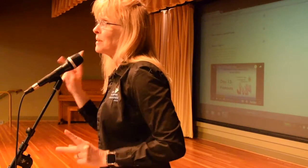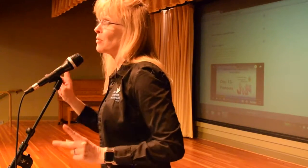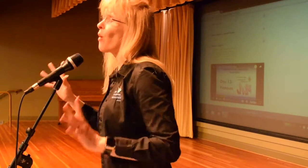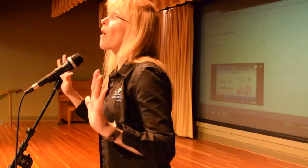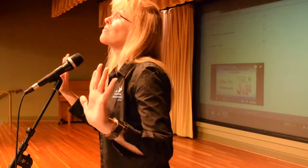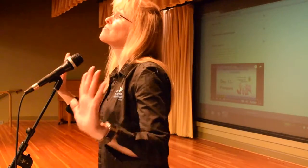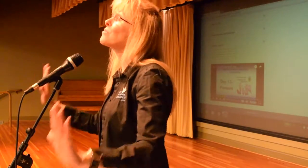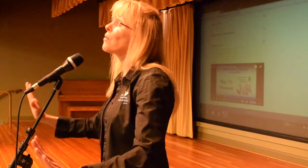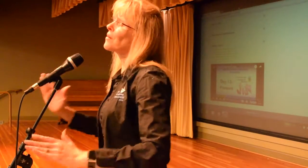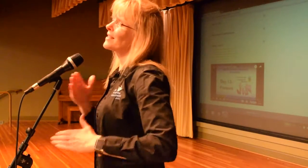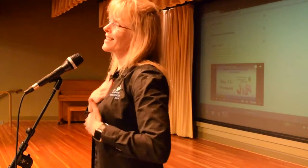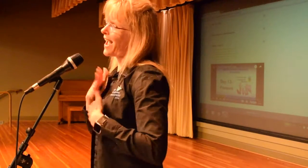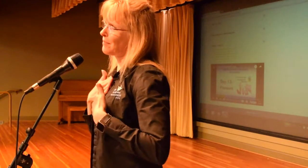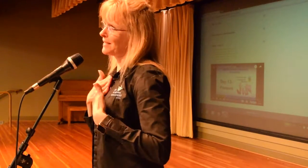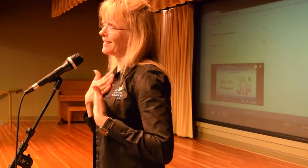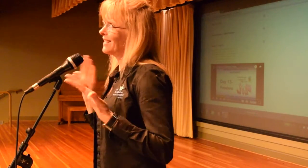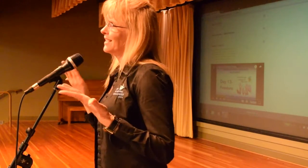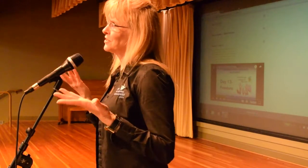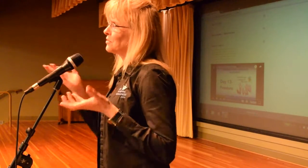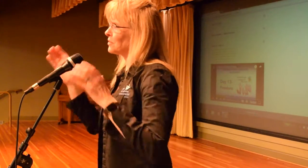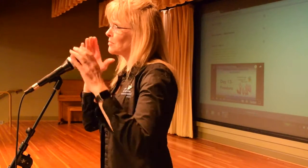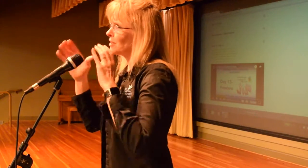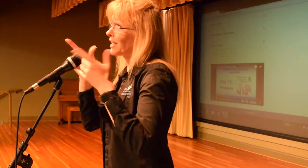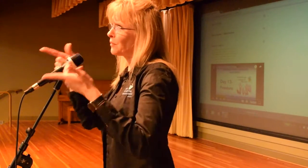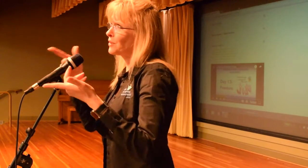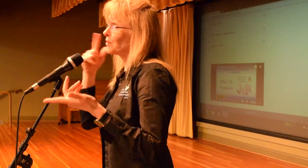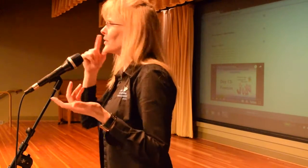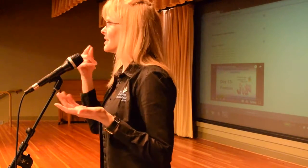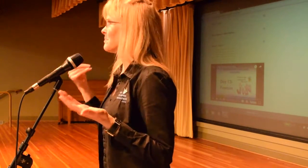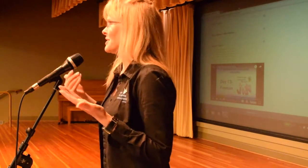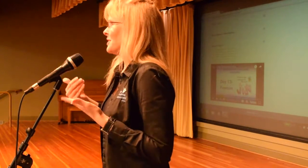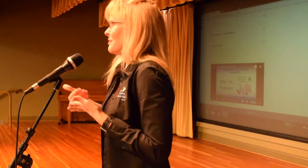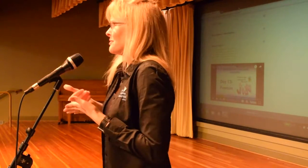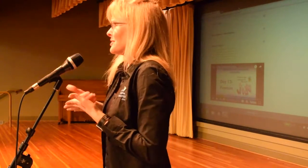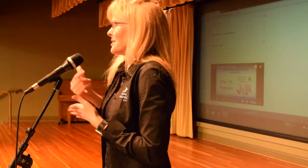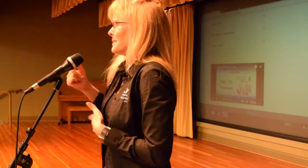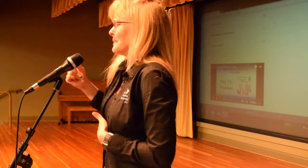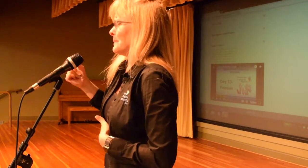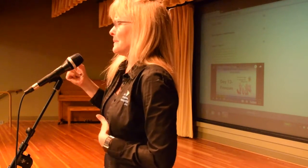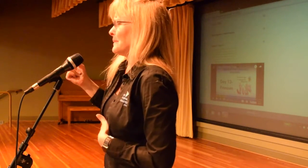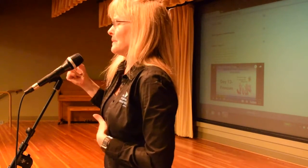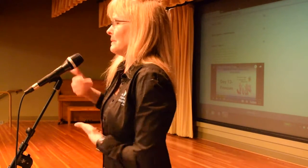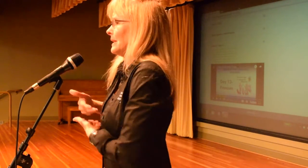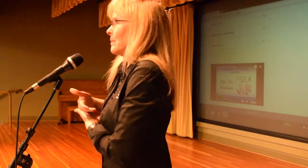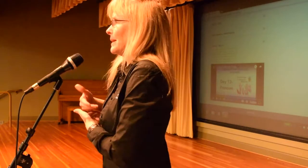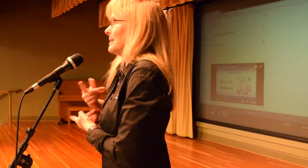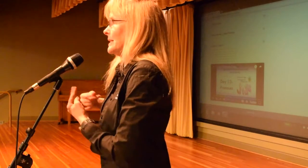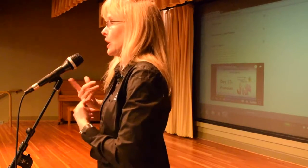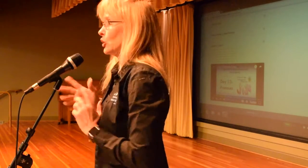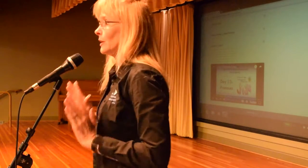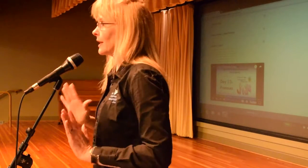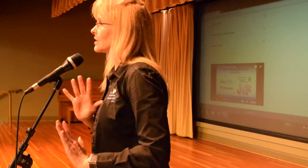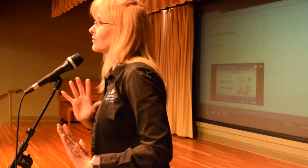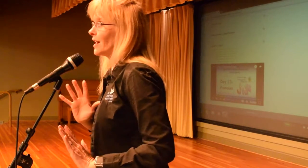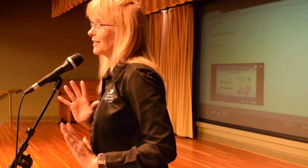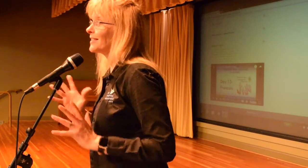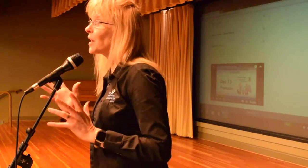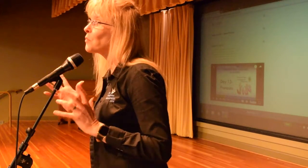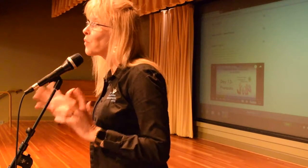people are more than happy to communicate with you, especially if you're just really a baby signer. That's fine.